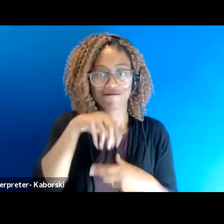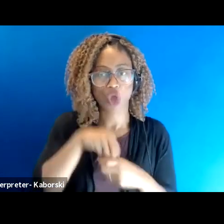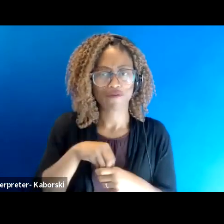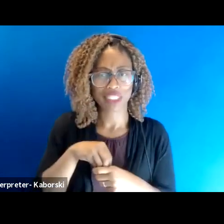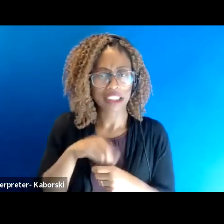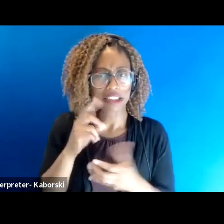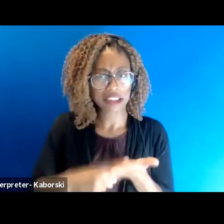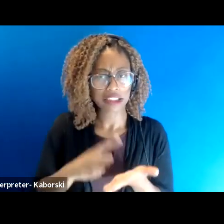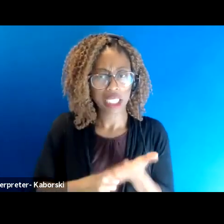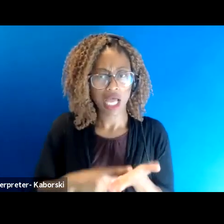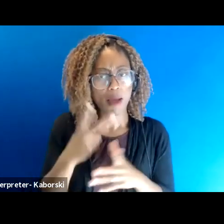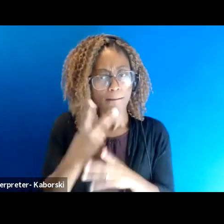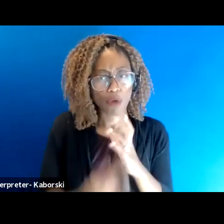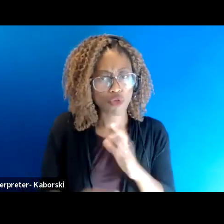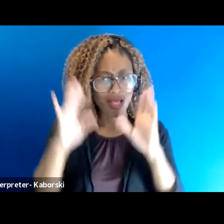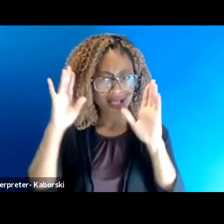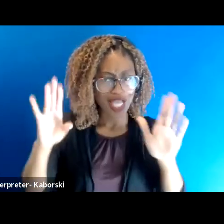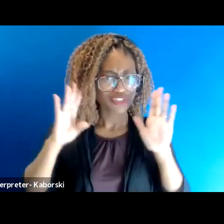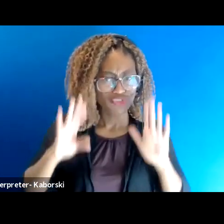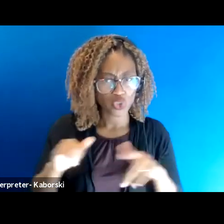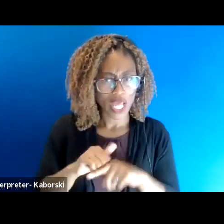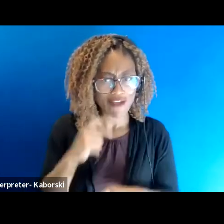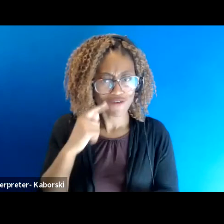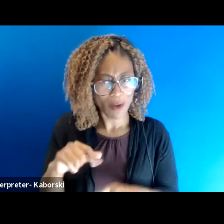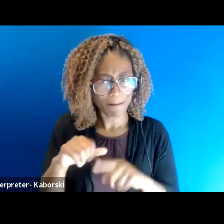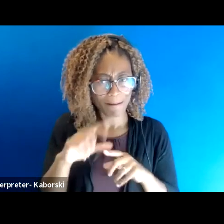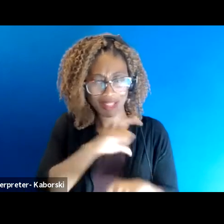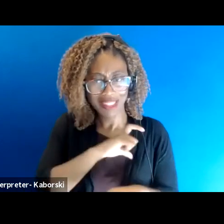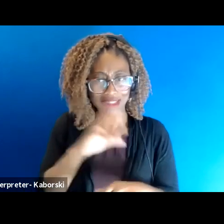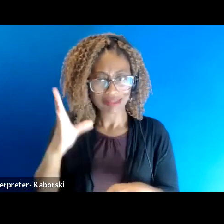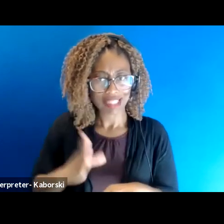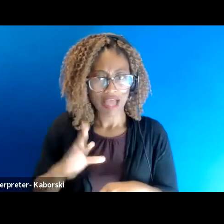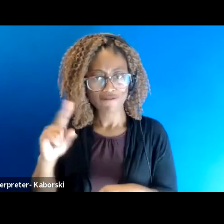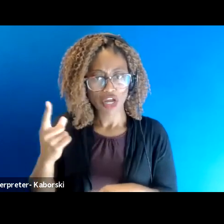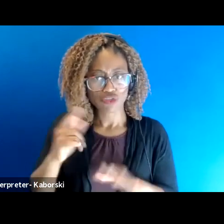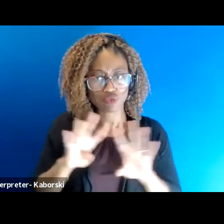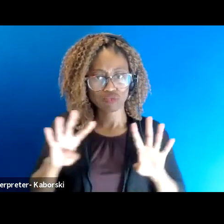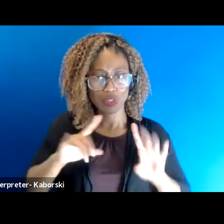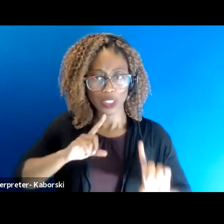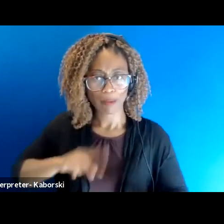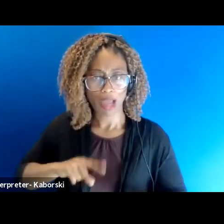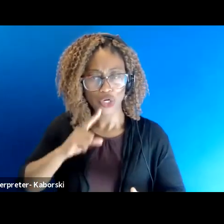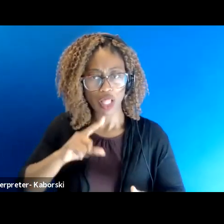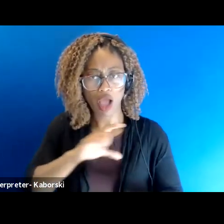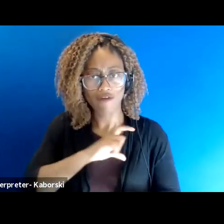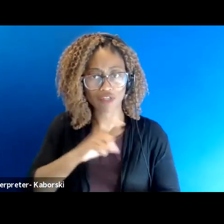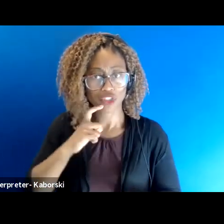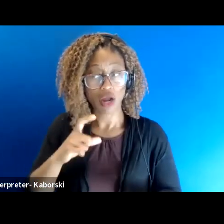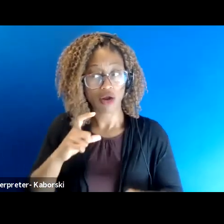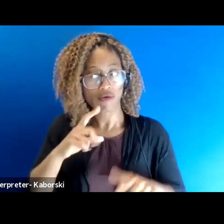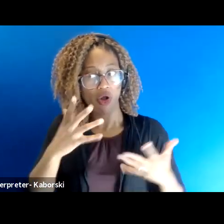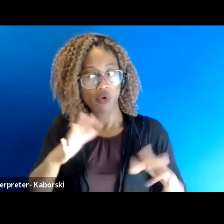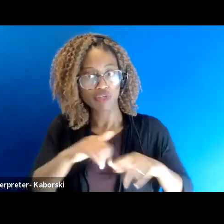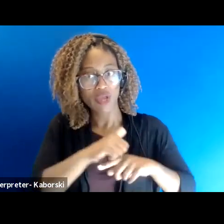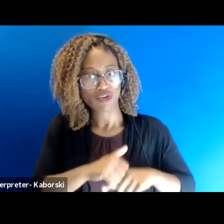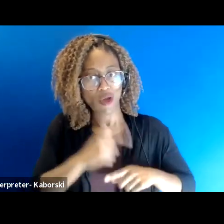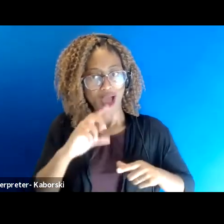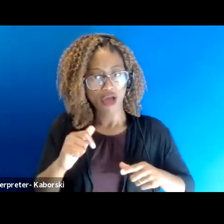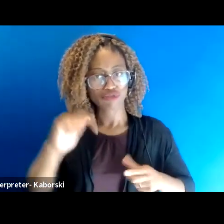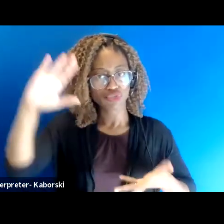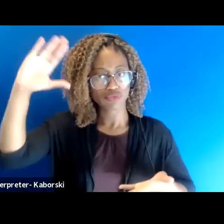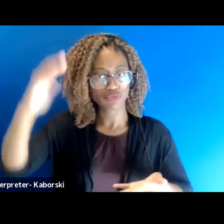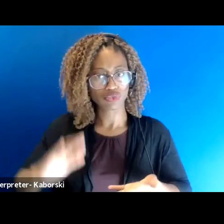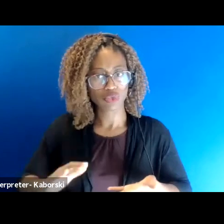Both are excellent trainings for police/first responder. Officers are trained to prevent or minimize